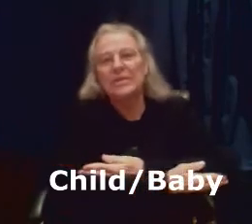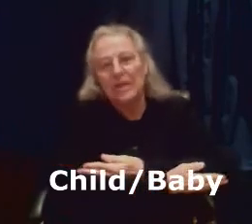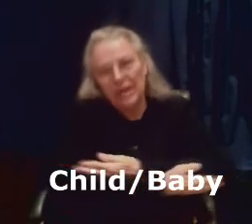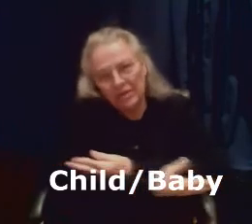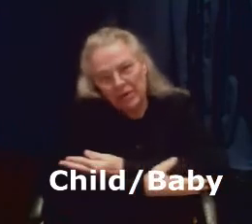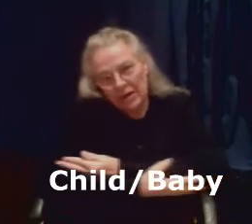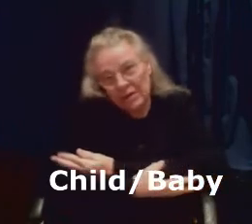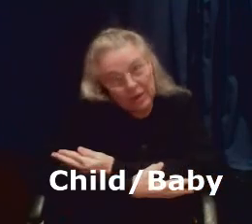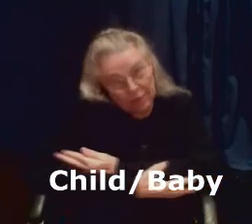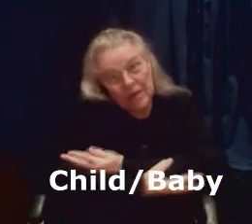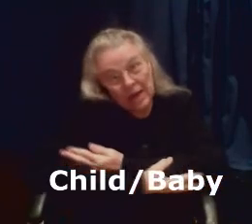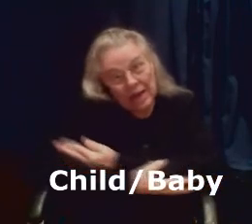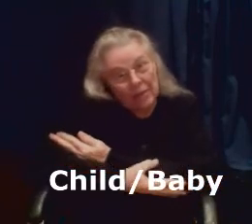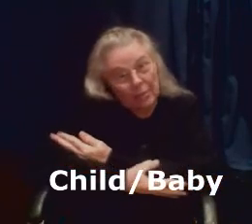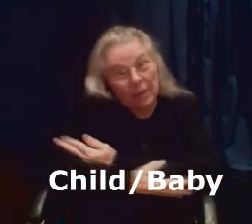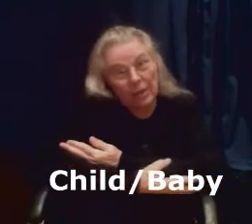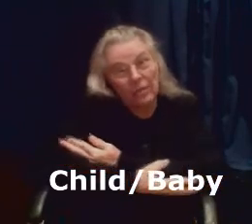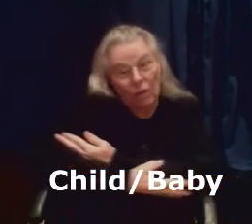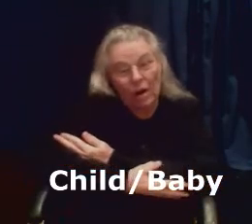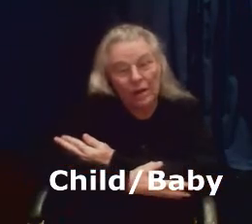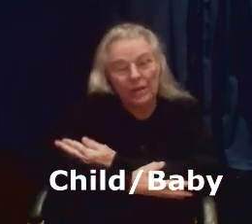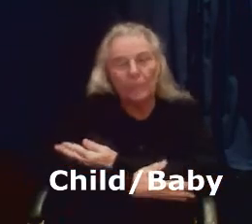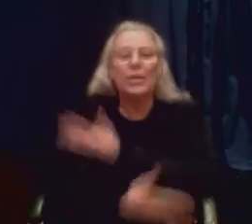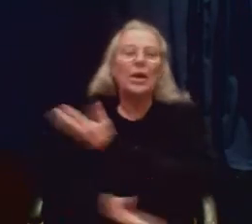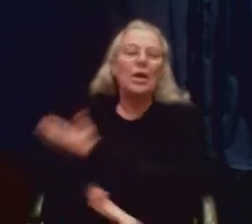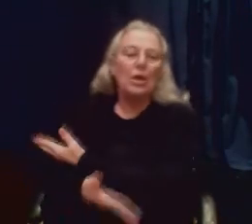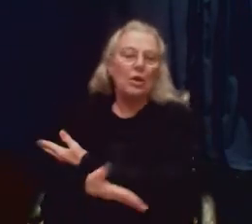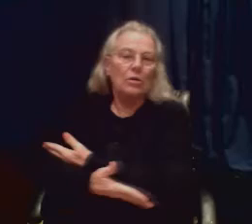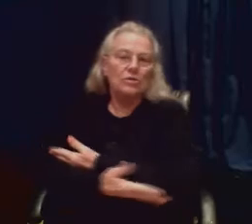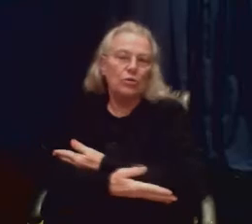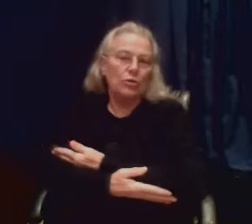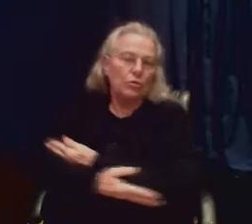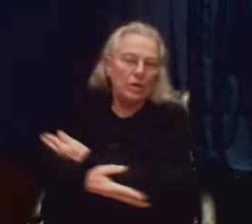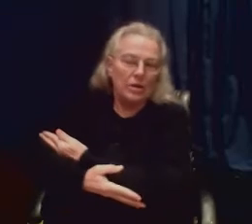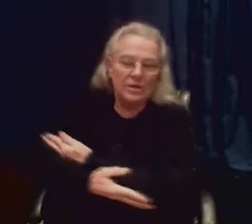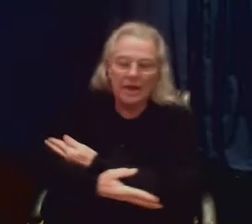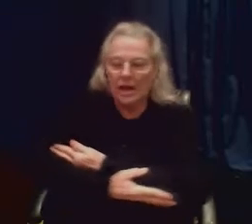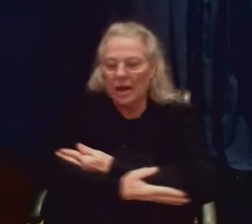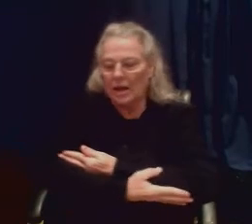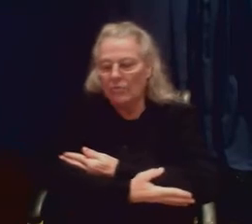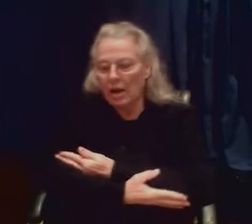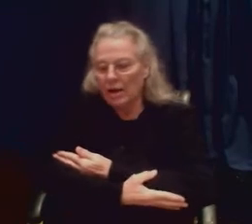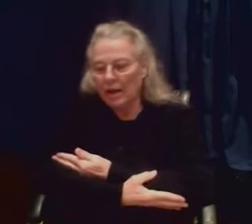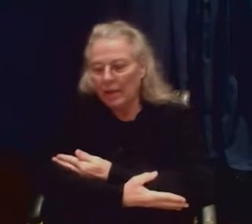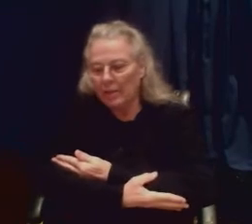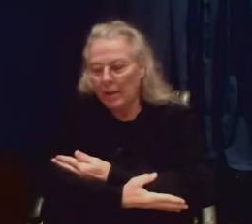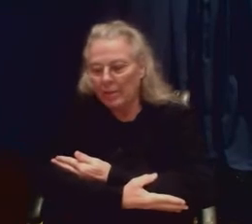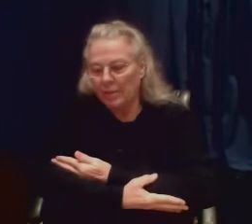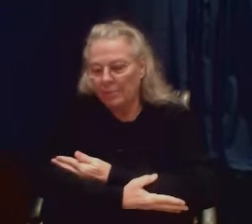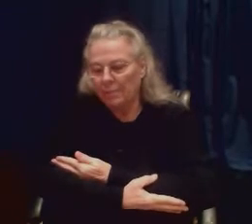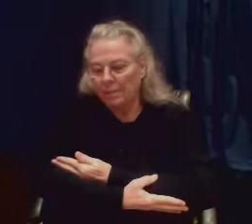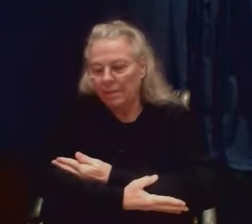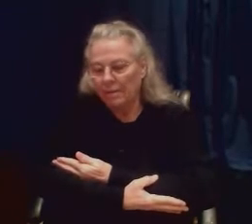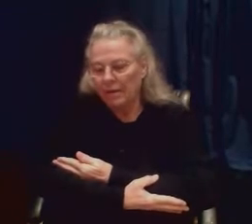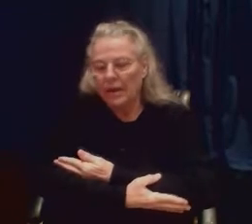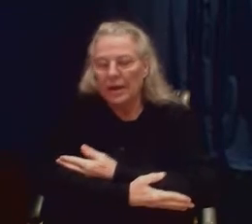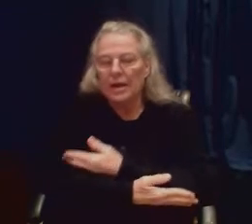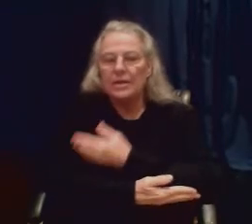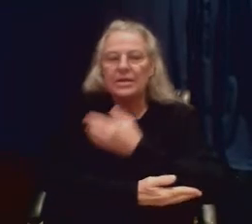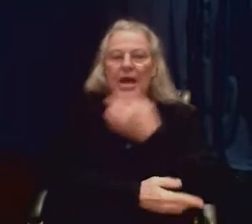an infant. It's like you're taking a baby and rocking them. So you take it and rock it like a baby.